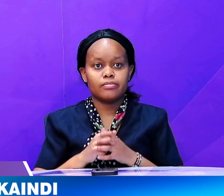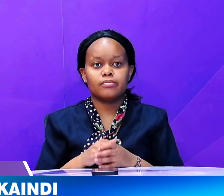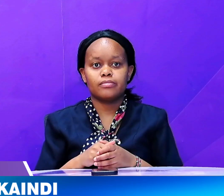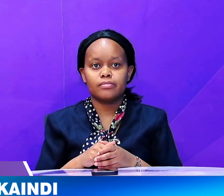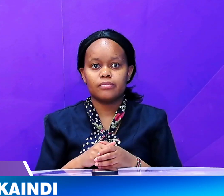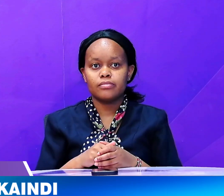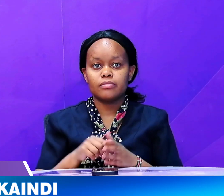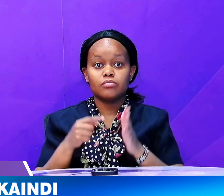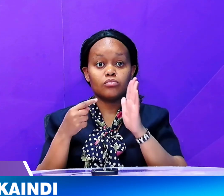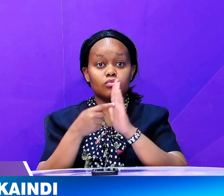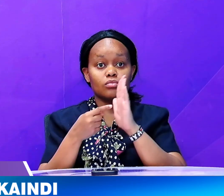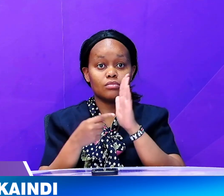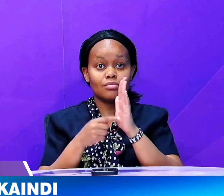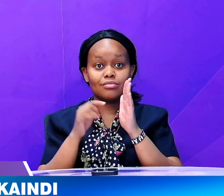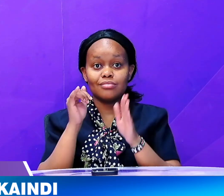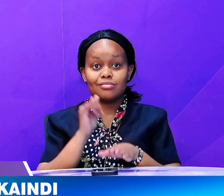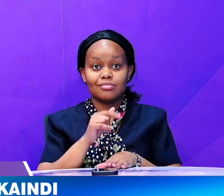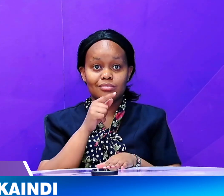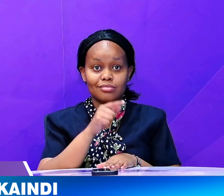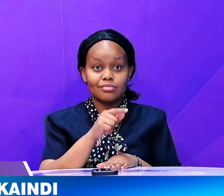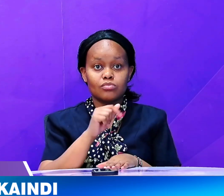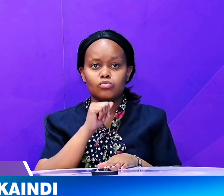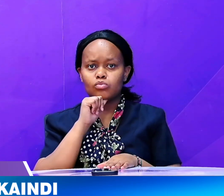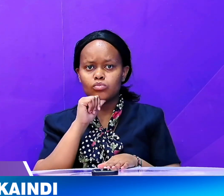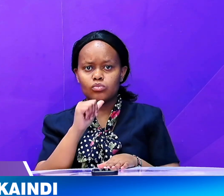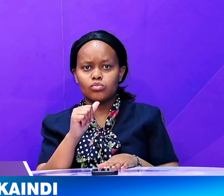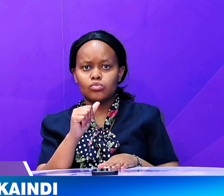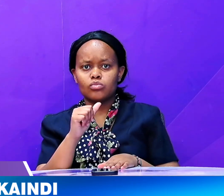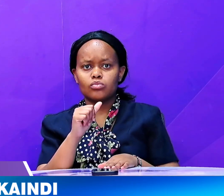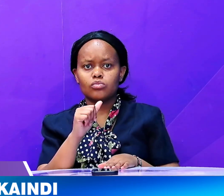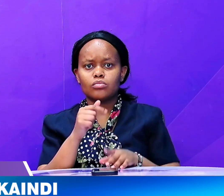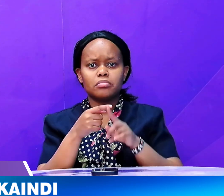an understanding of their justice system.